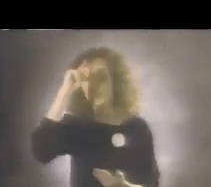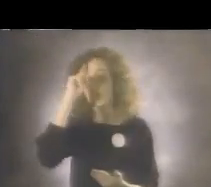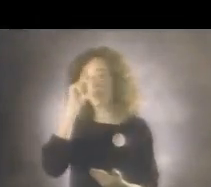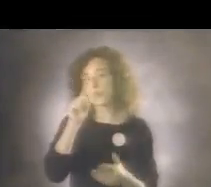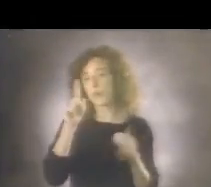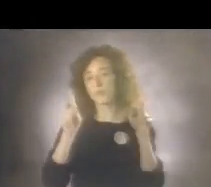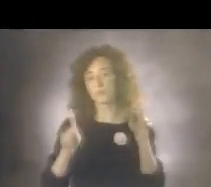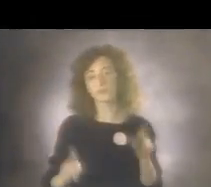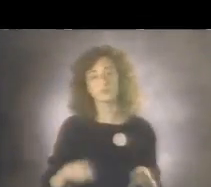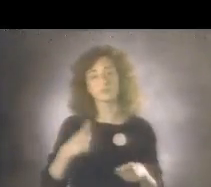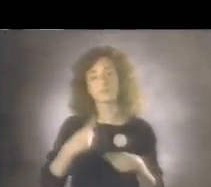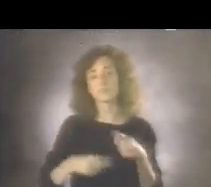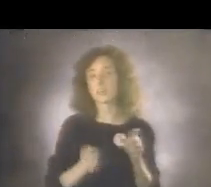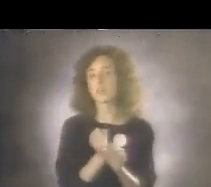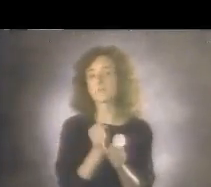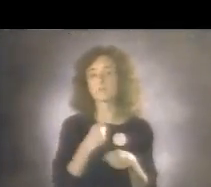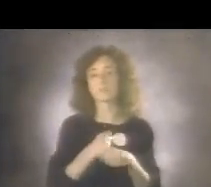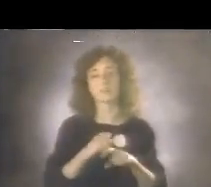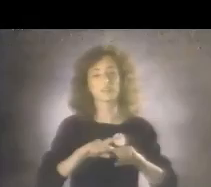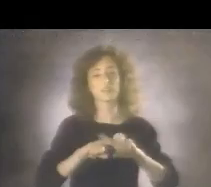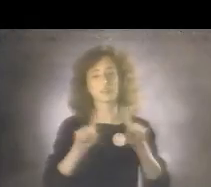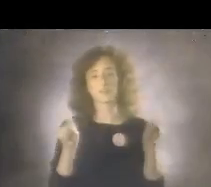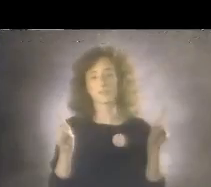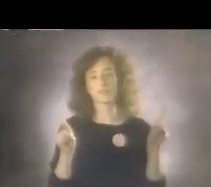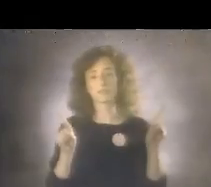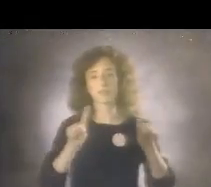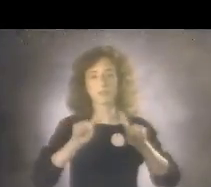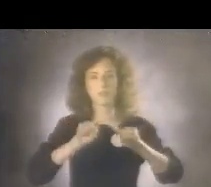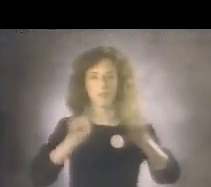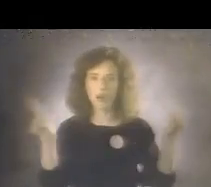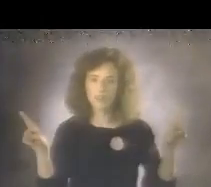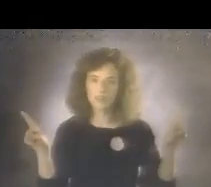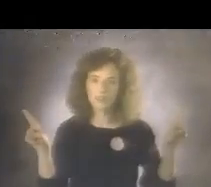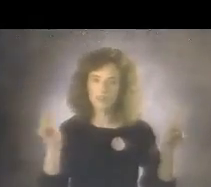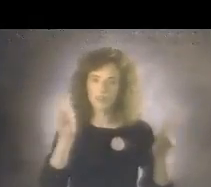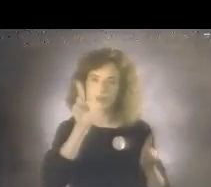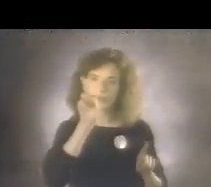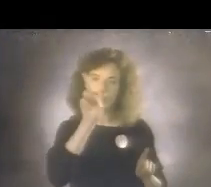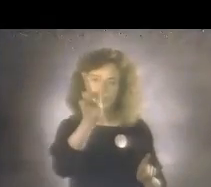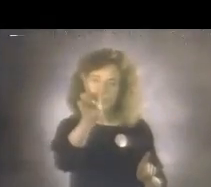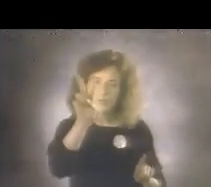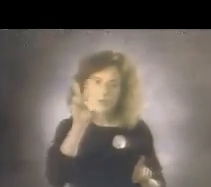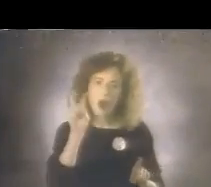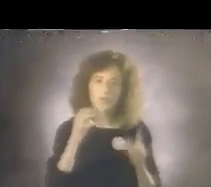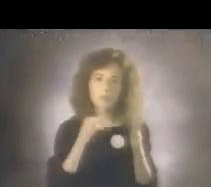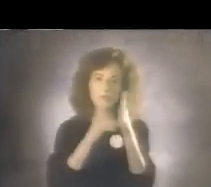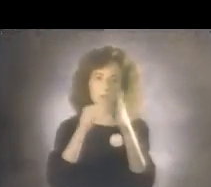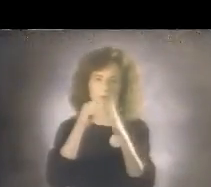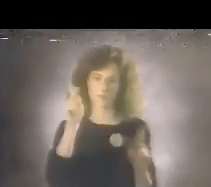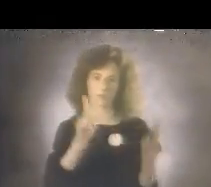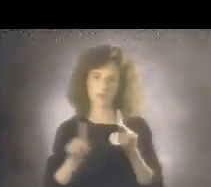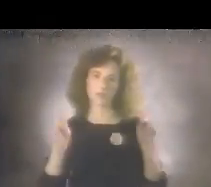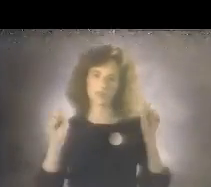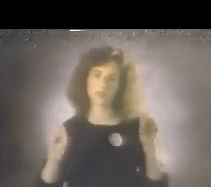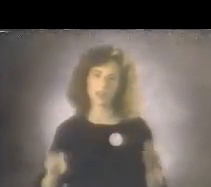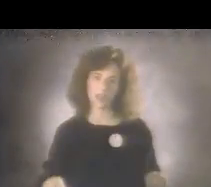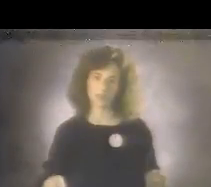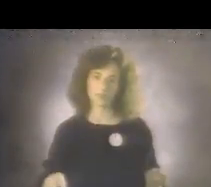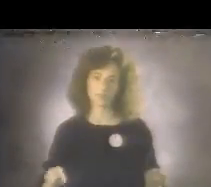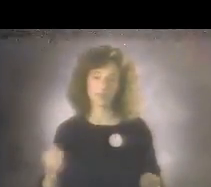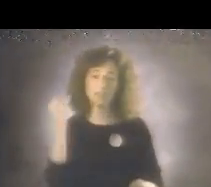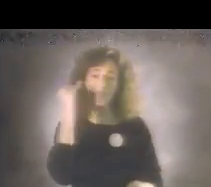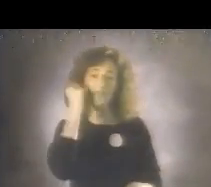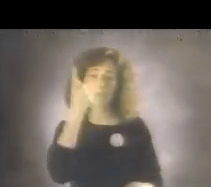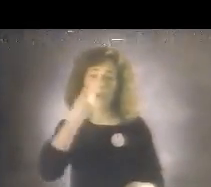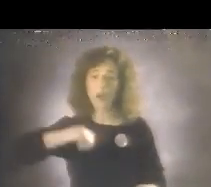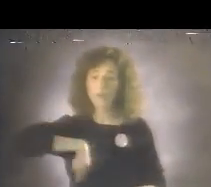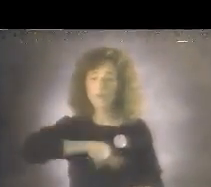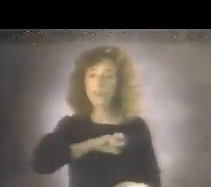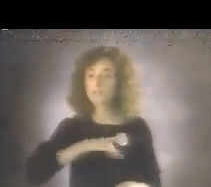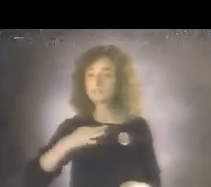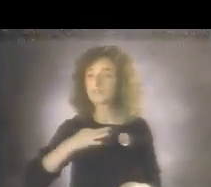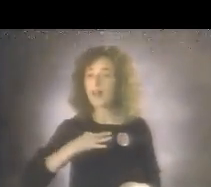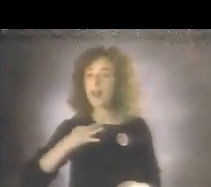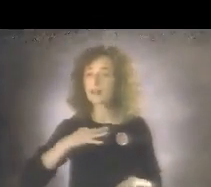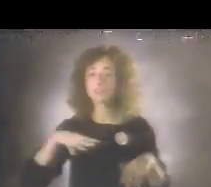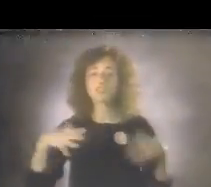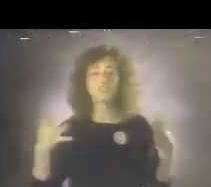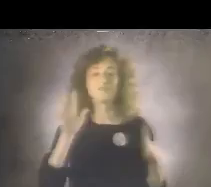It's easy to think one person can't make a difference, but 200 million people can. If every one of us